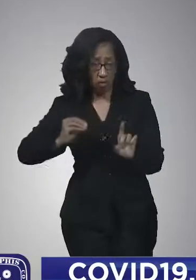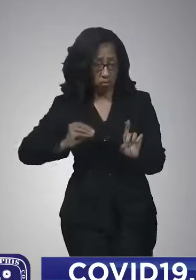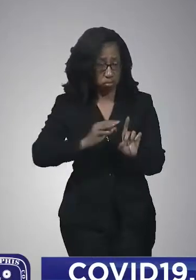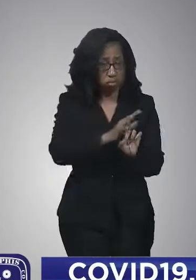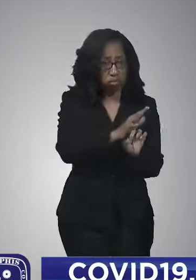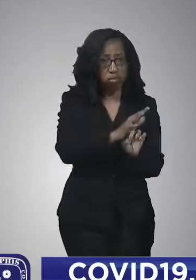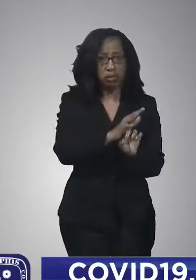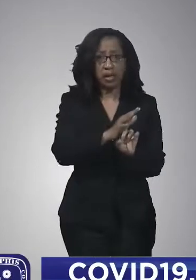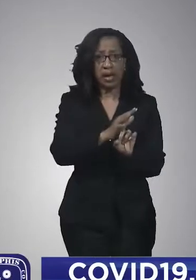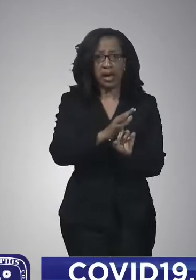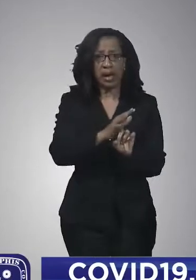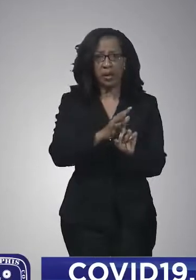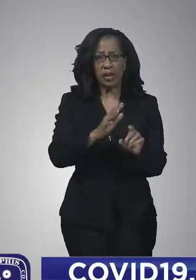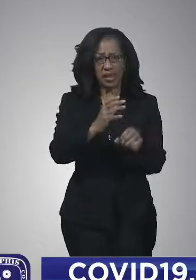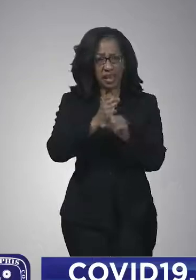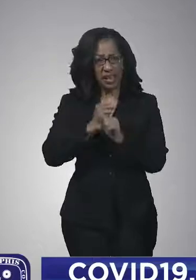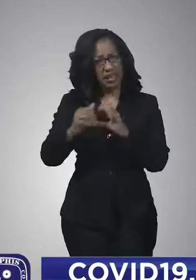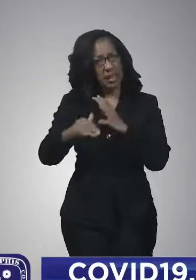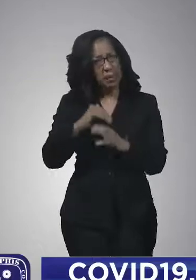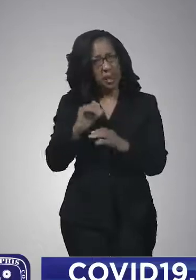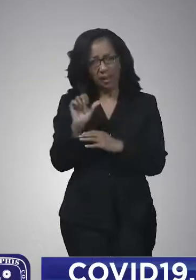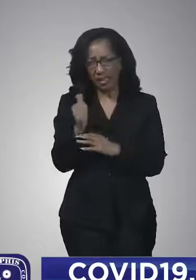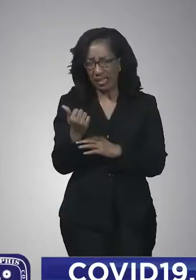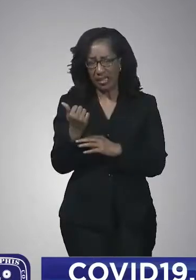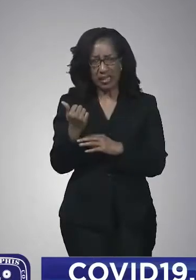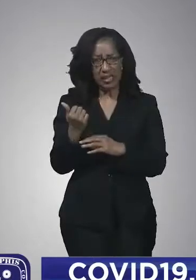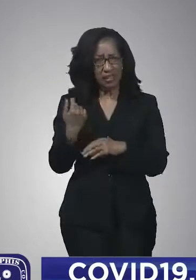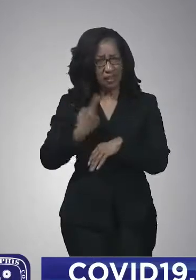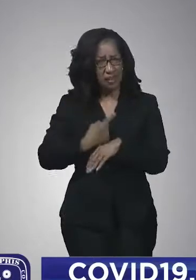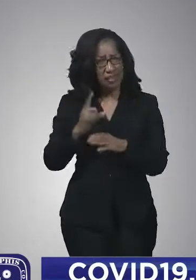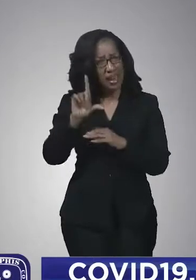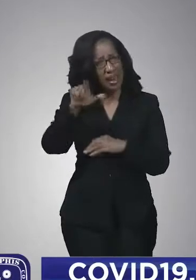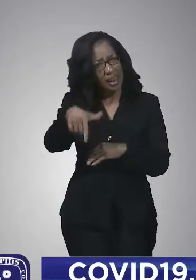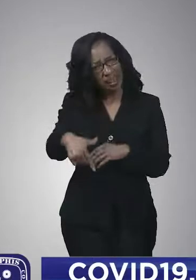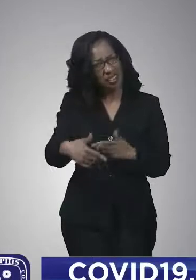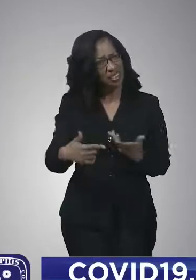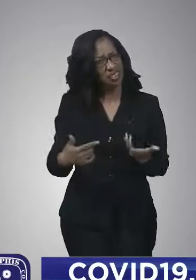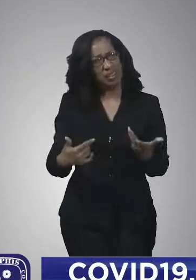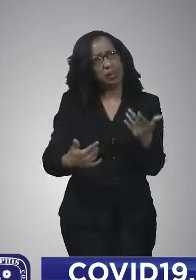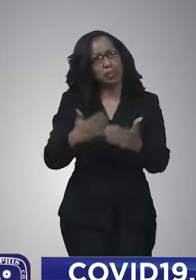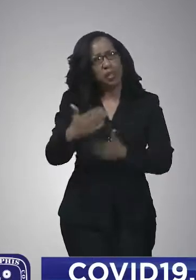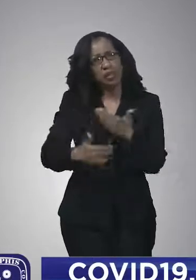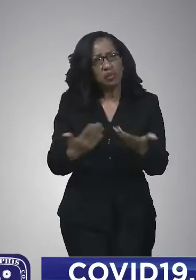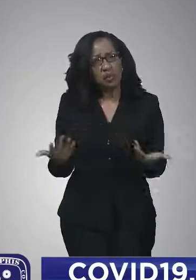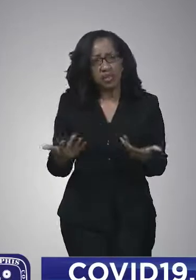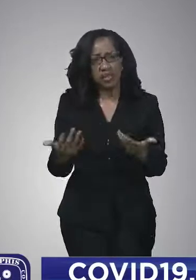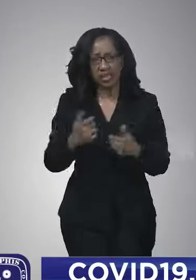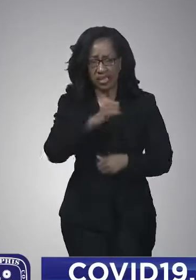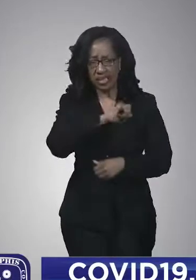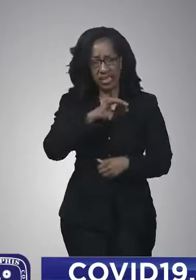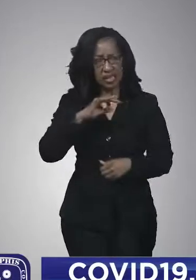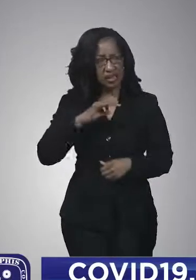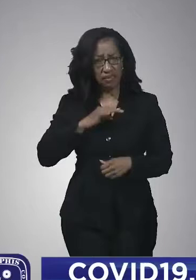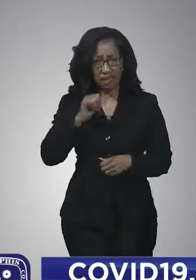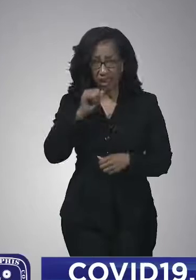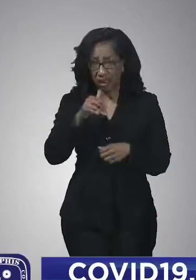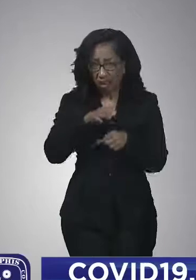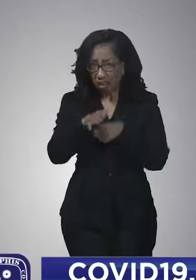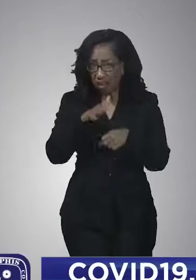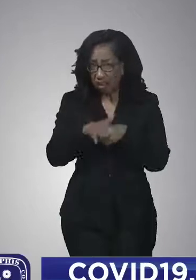out emails like that within the department. Is there a staffing issue, that some of these